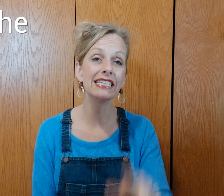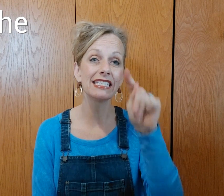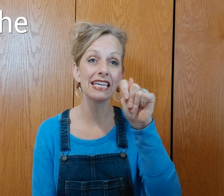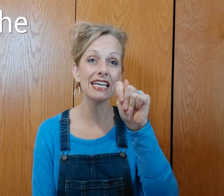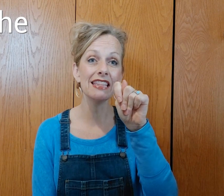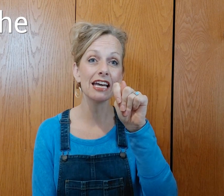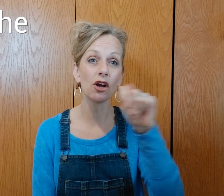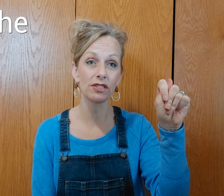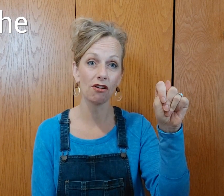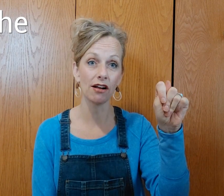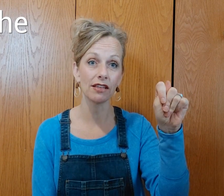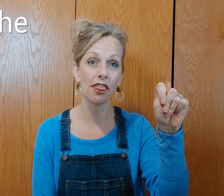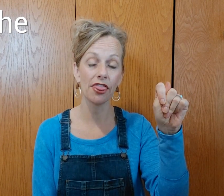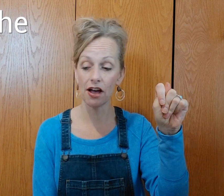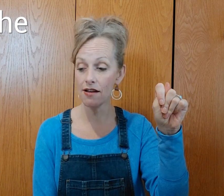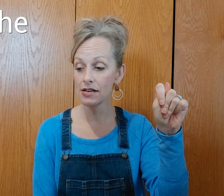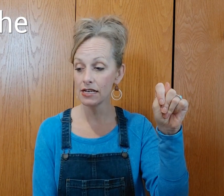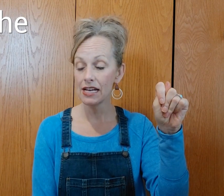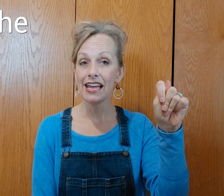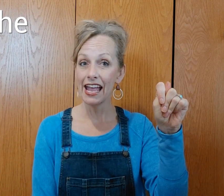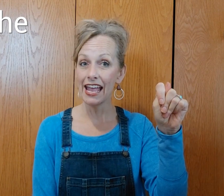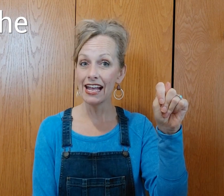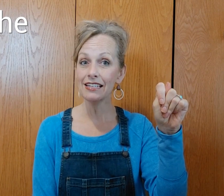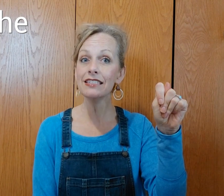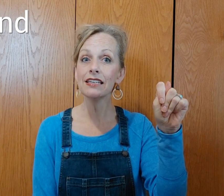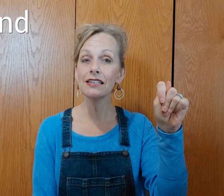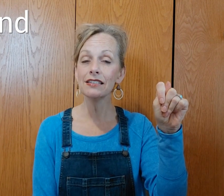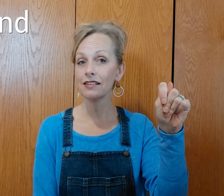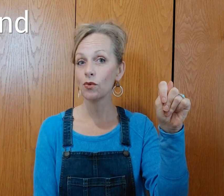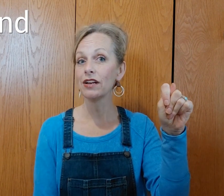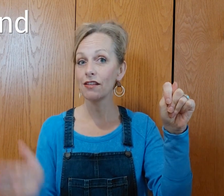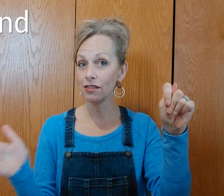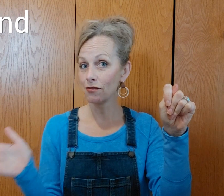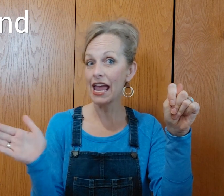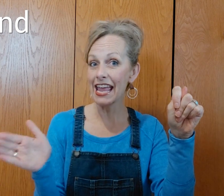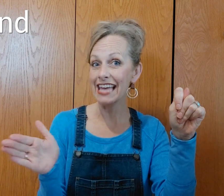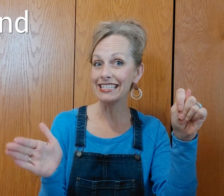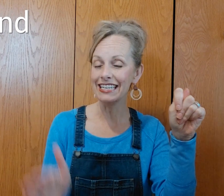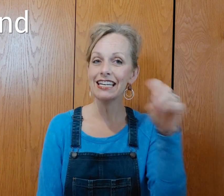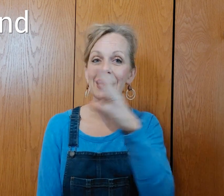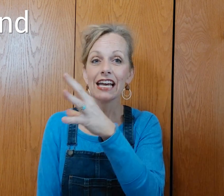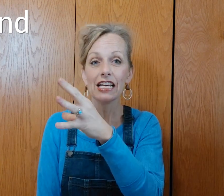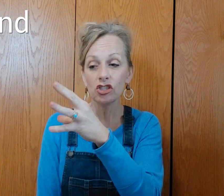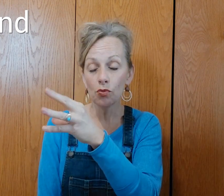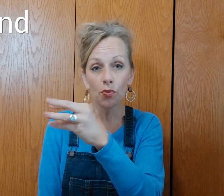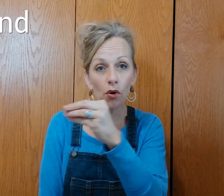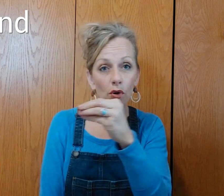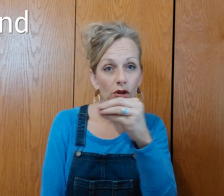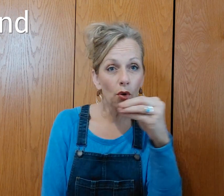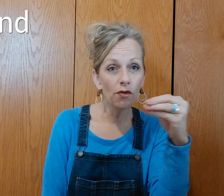a T that goes across. The. And, the word A-N-D, is you pull your whole